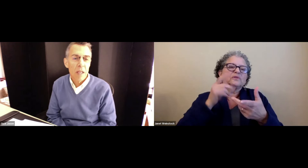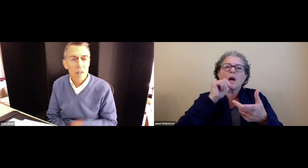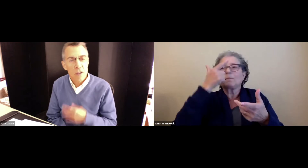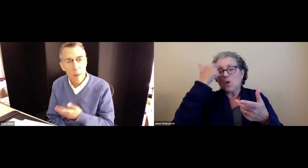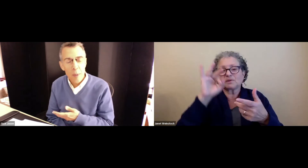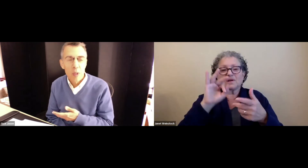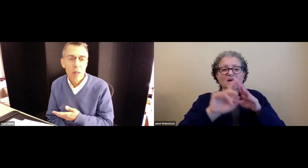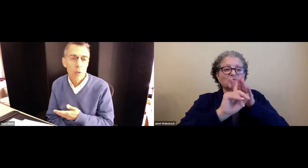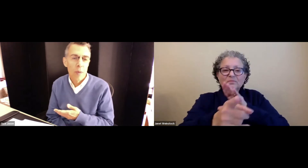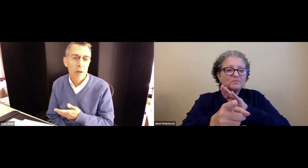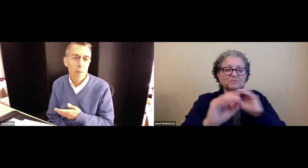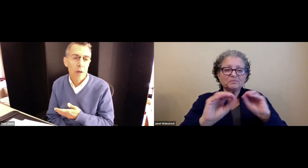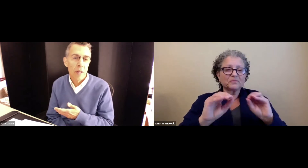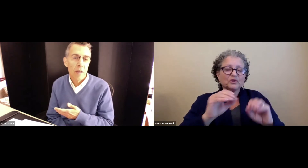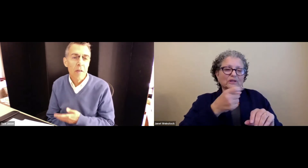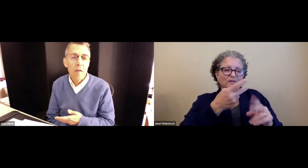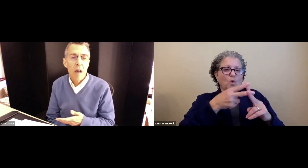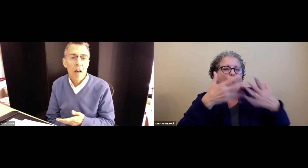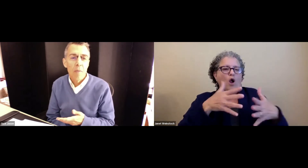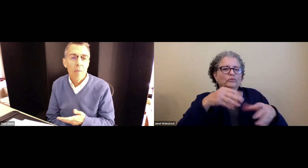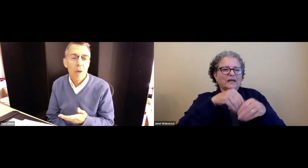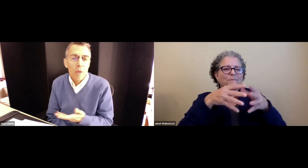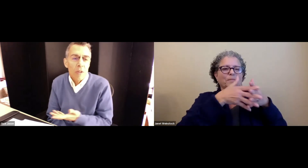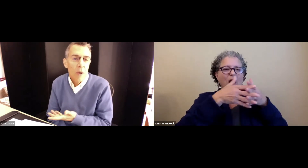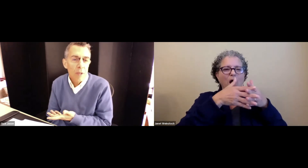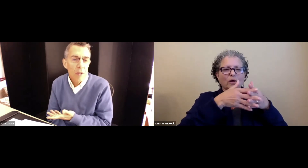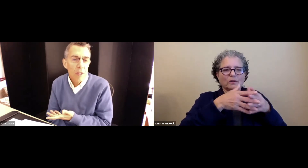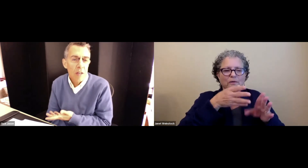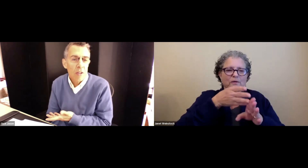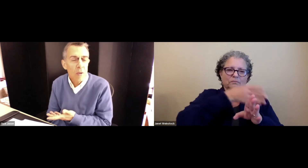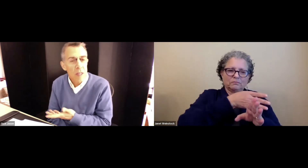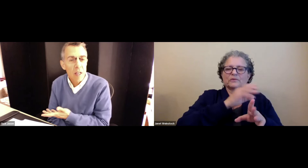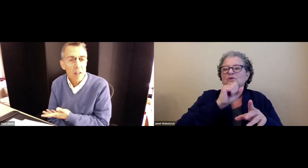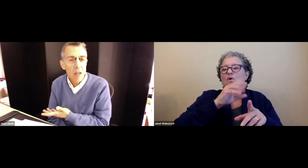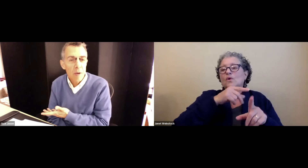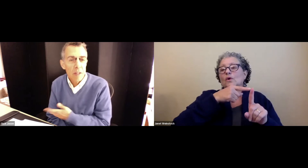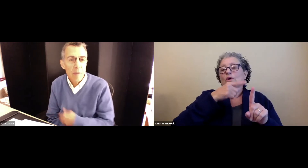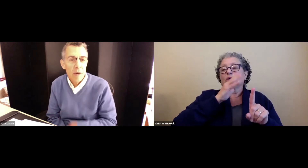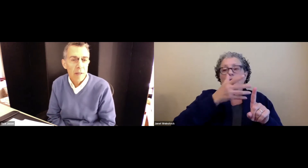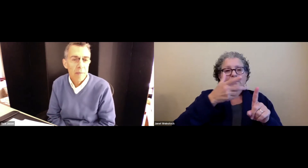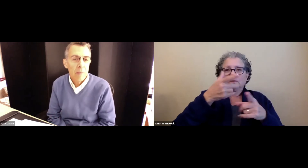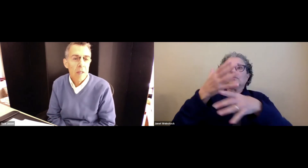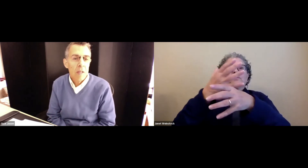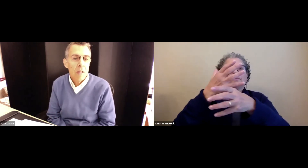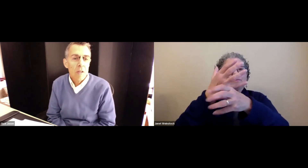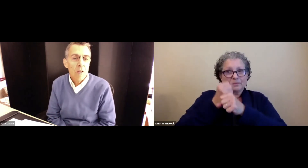job opportunities were better in America. There was no opportunities there, so they decided to emigrate to America.